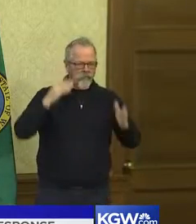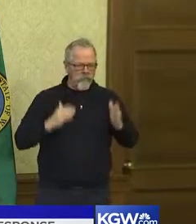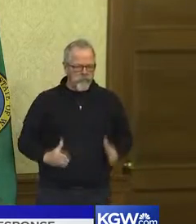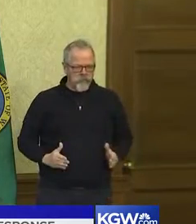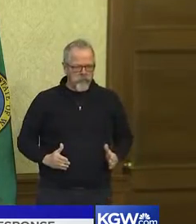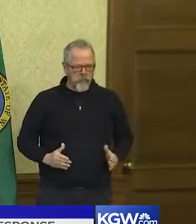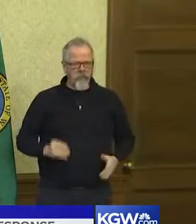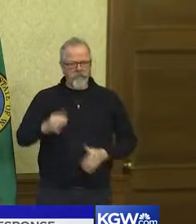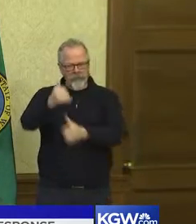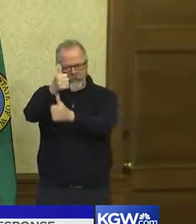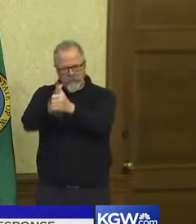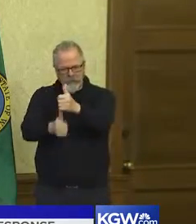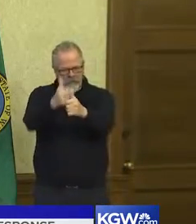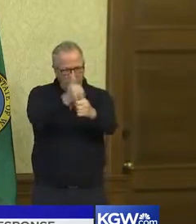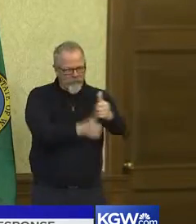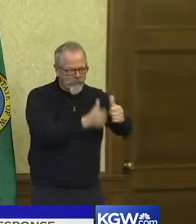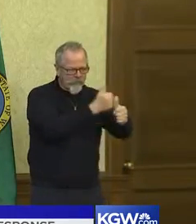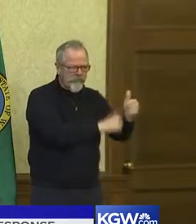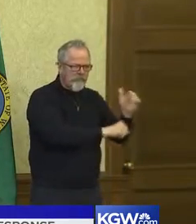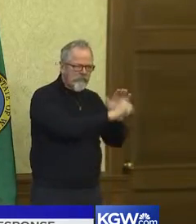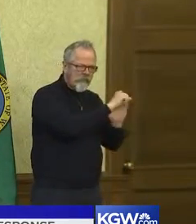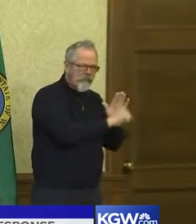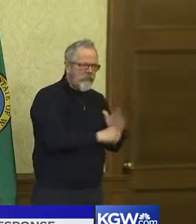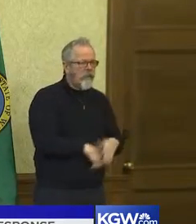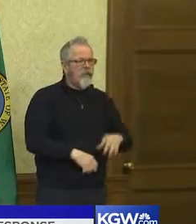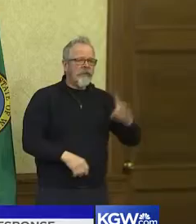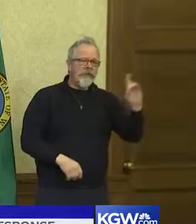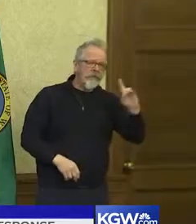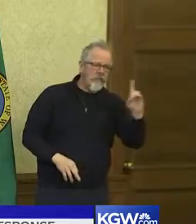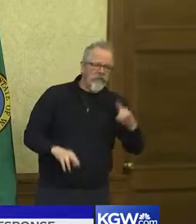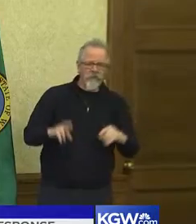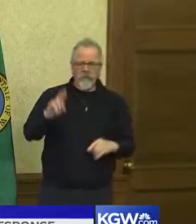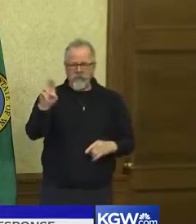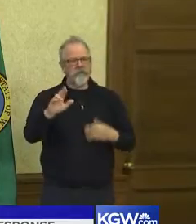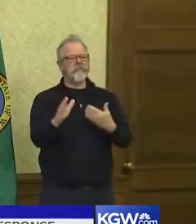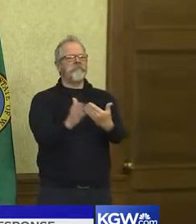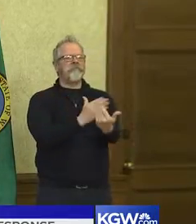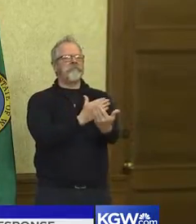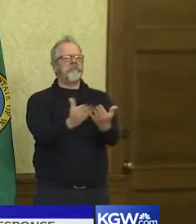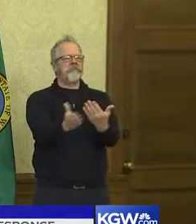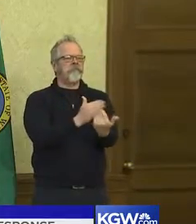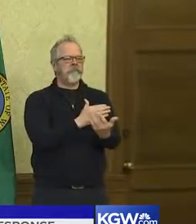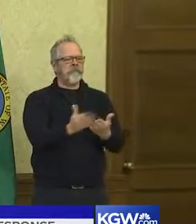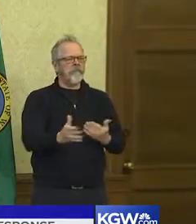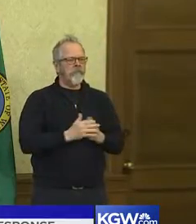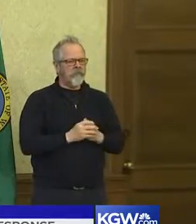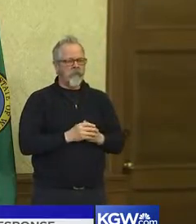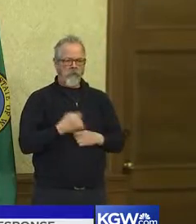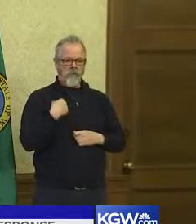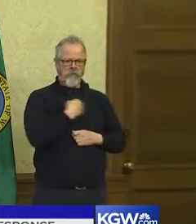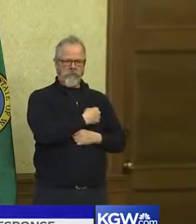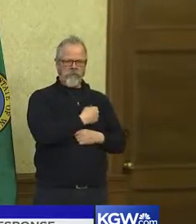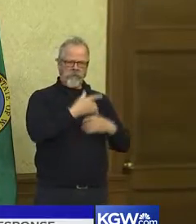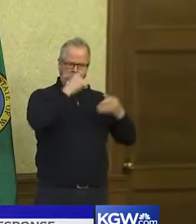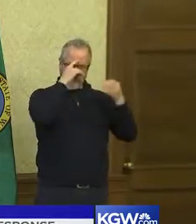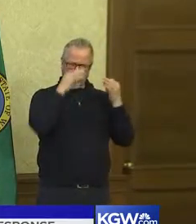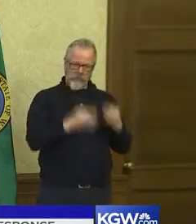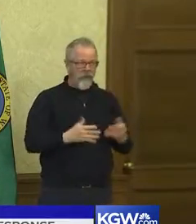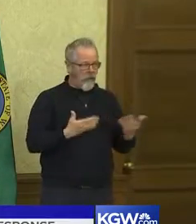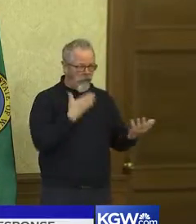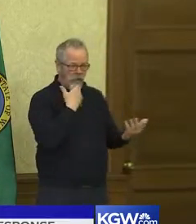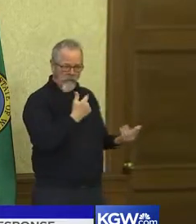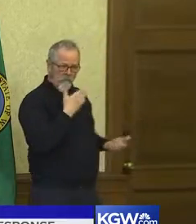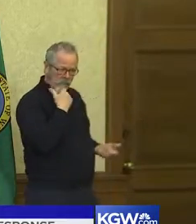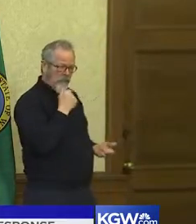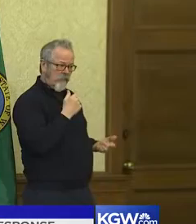need to make a decision what's good for our state in our state. So in that regard, his guidelines are very good. And by the